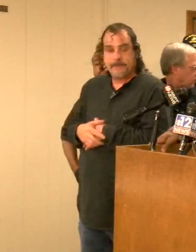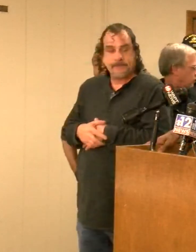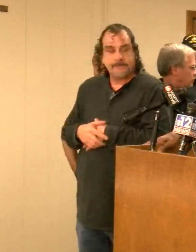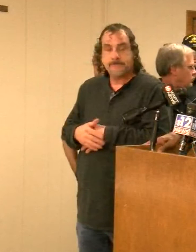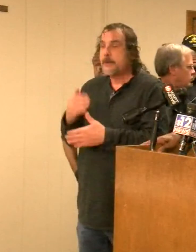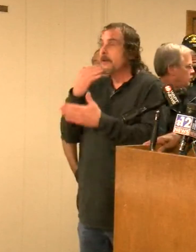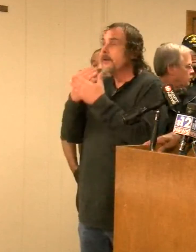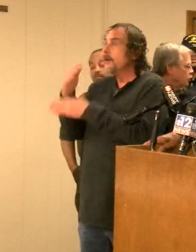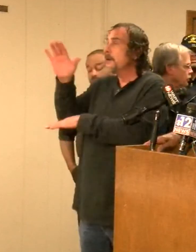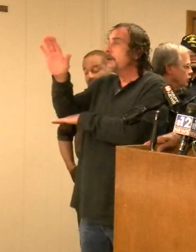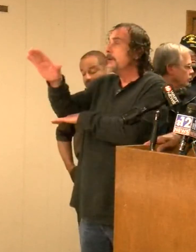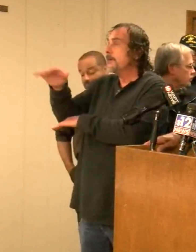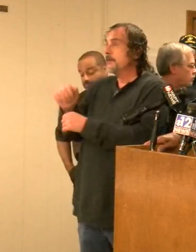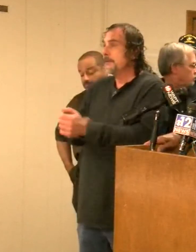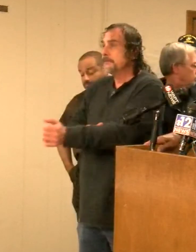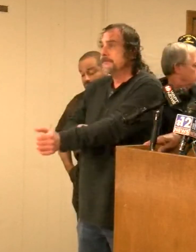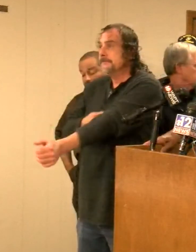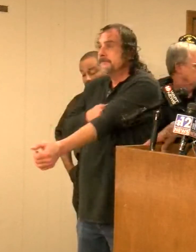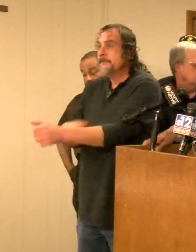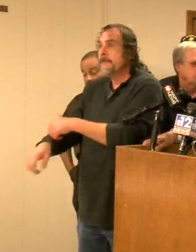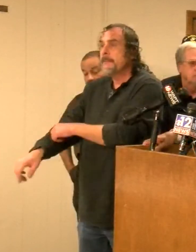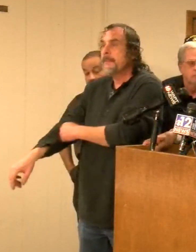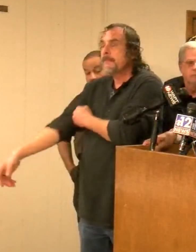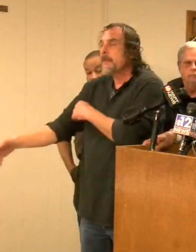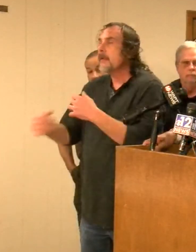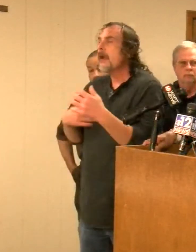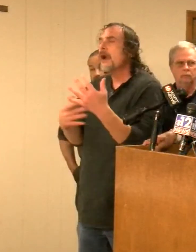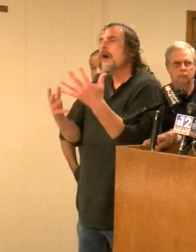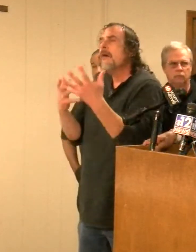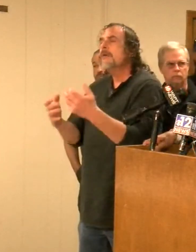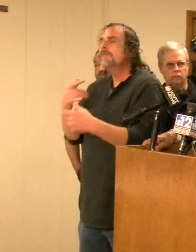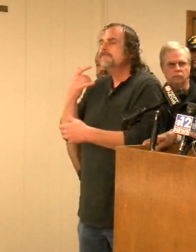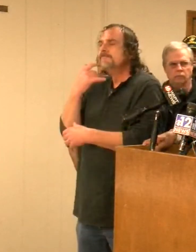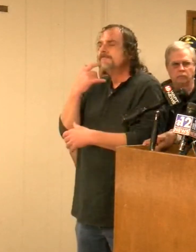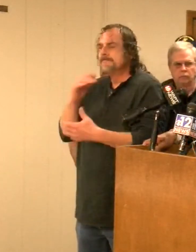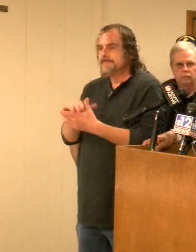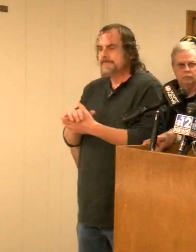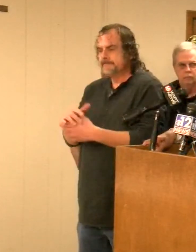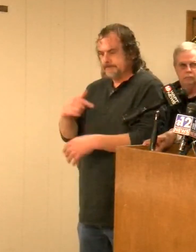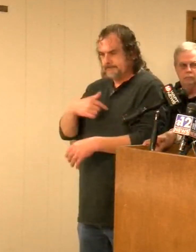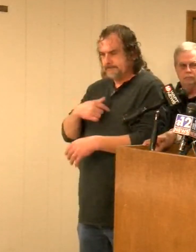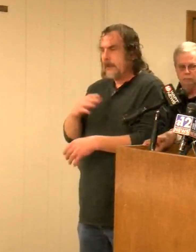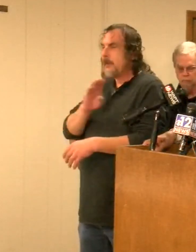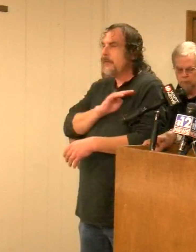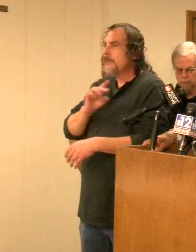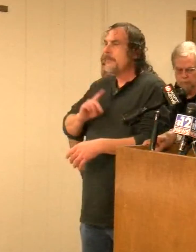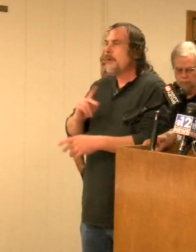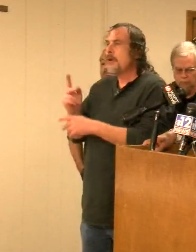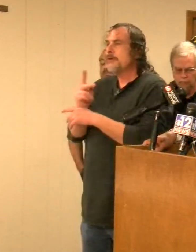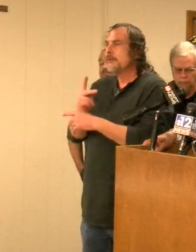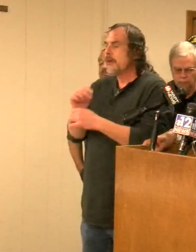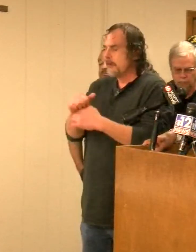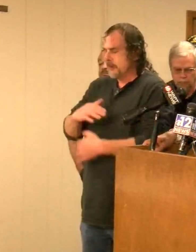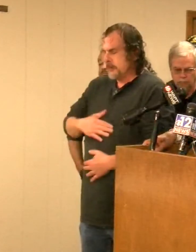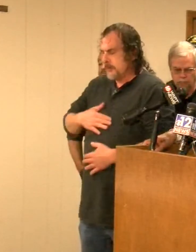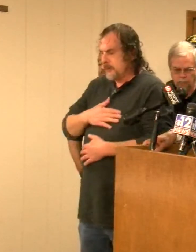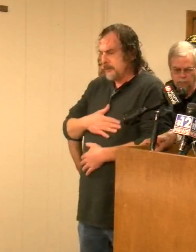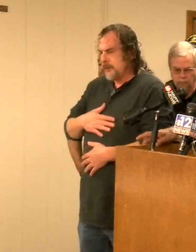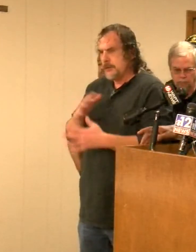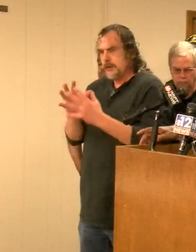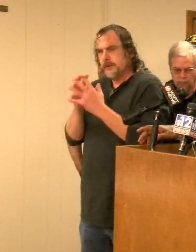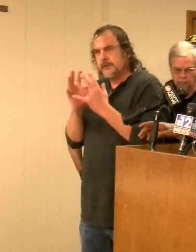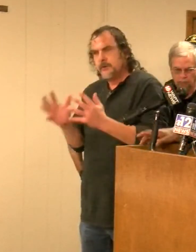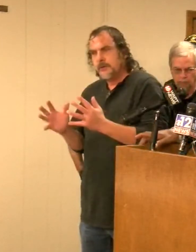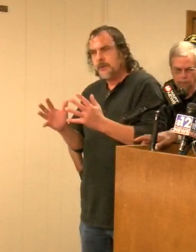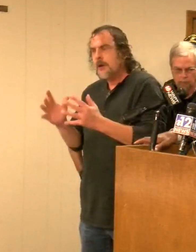Good afternoon. I just want to say that I and the Board of Supervisors appreciate so much